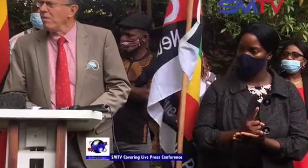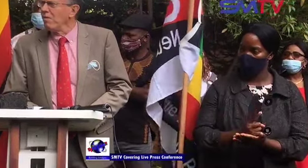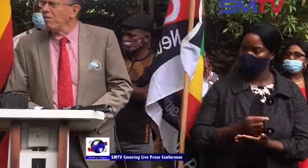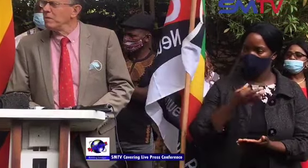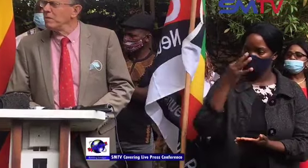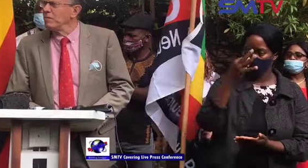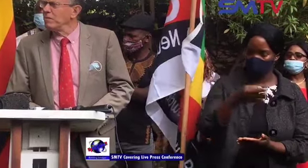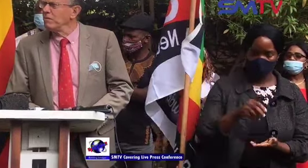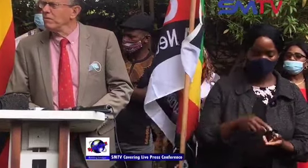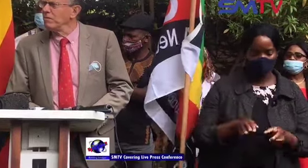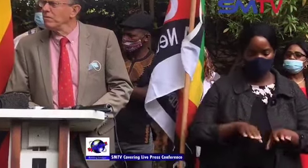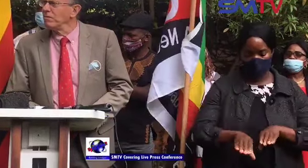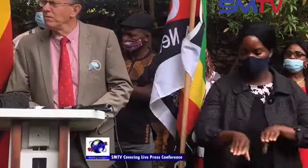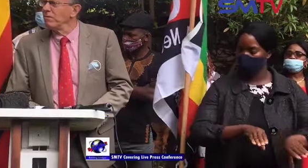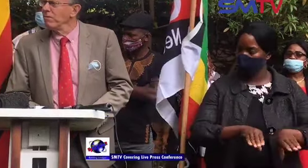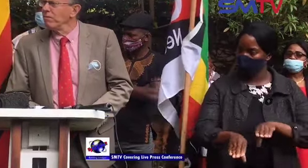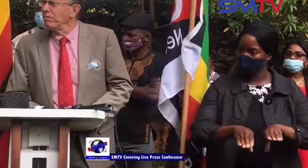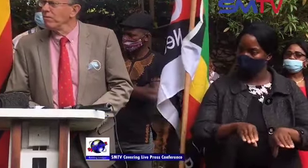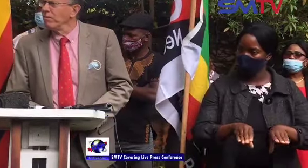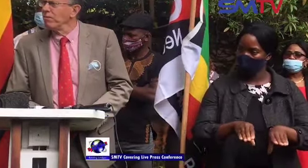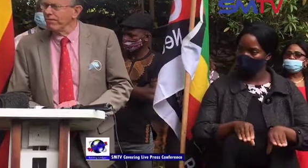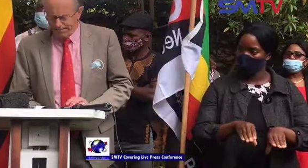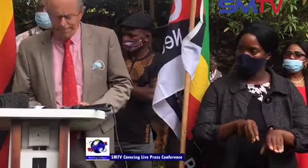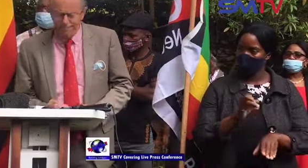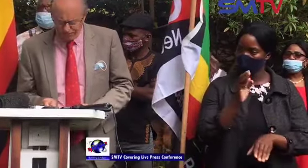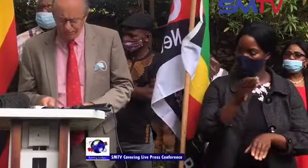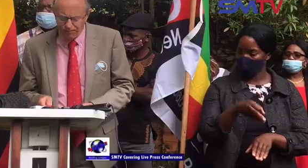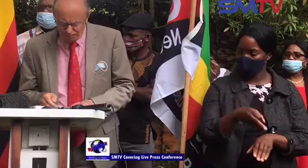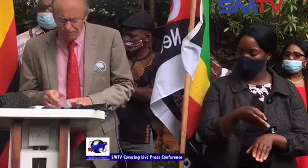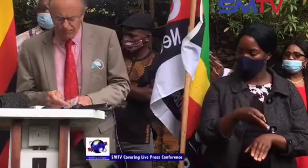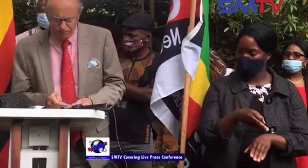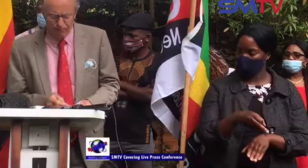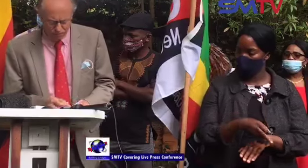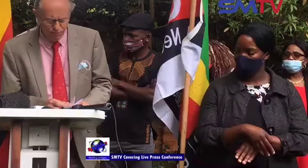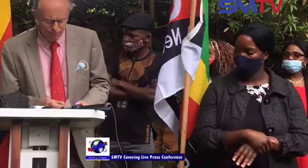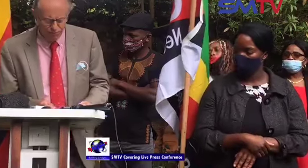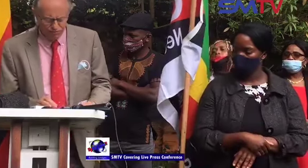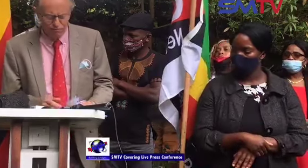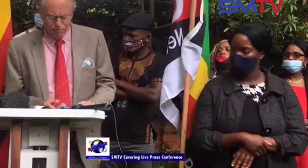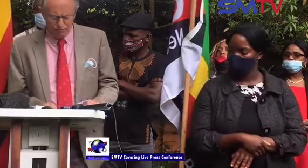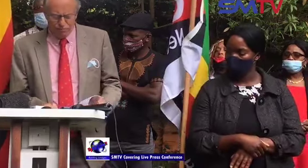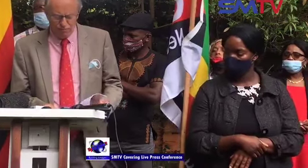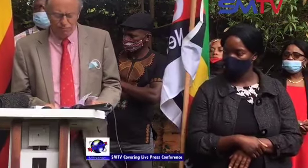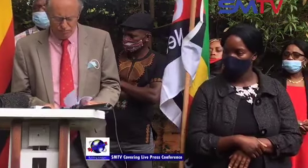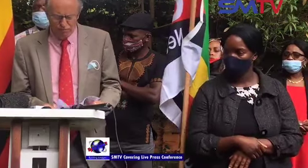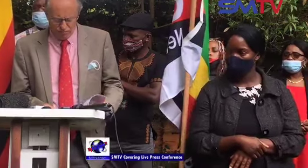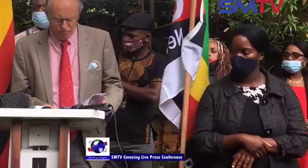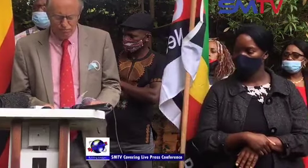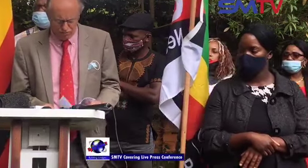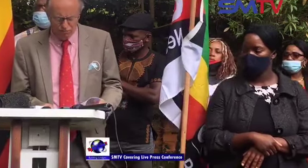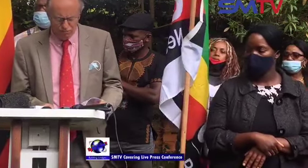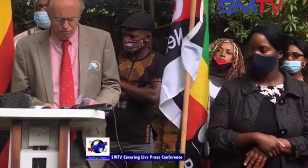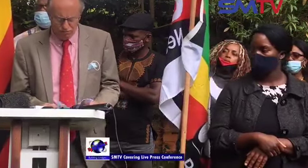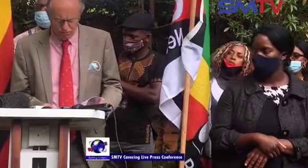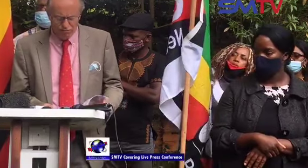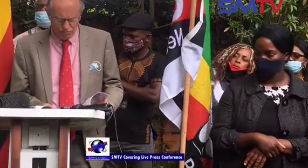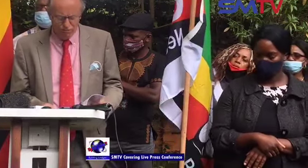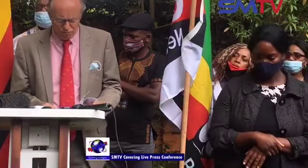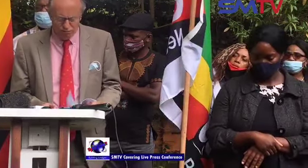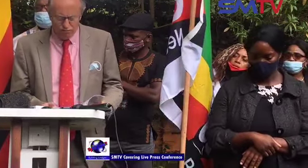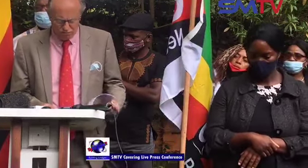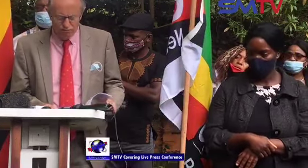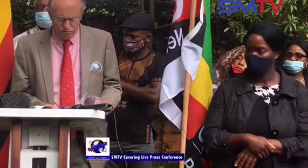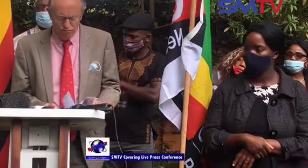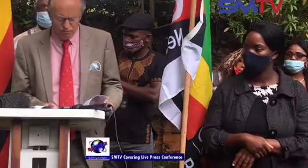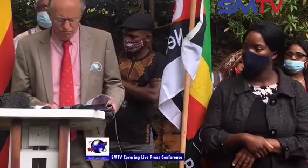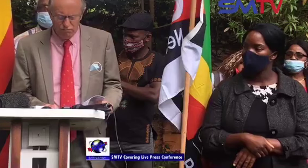report, what is important. Can you just briefly take us through when you started the audit,